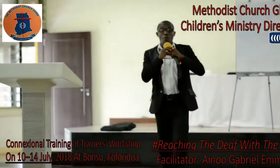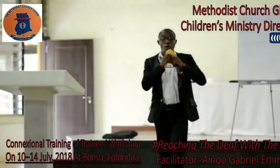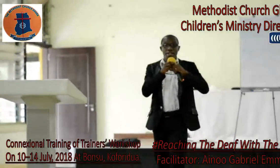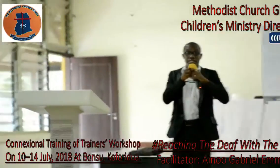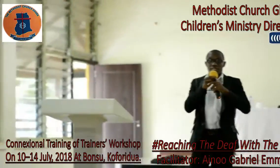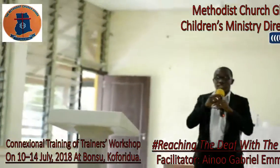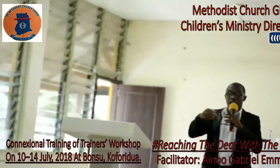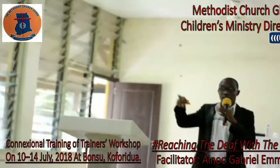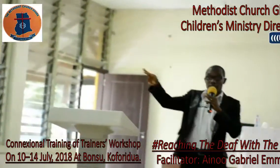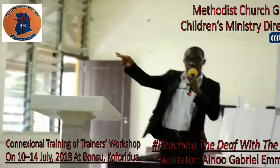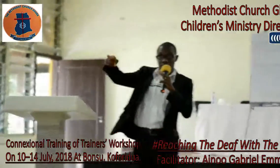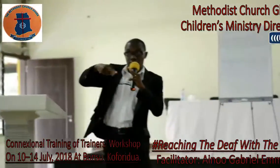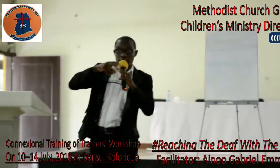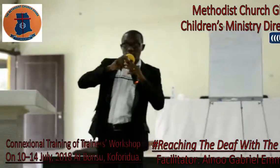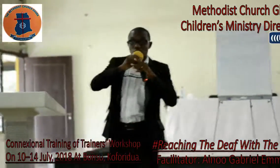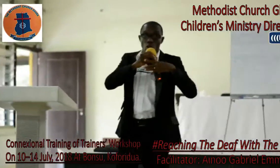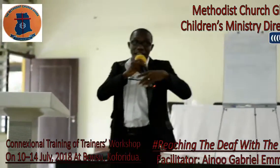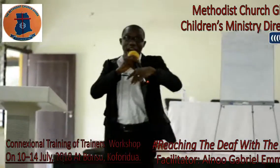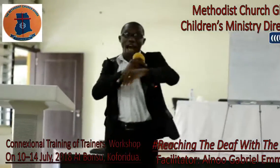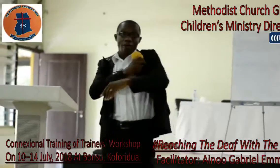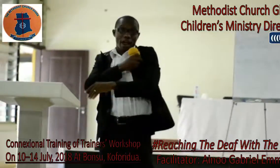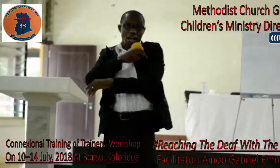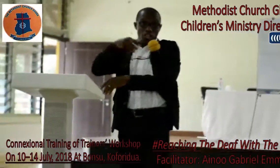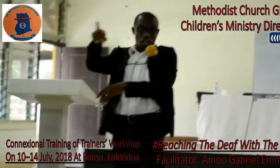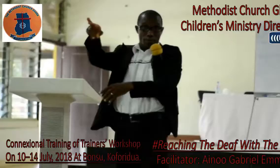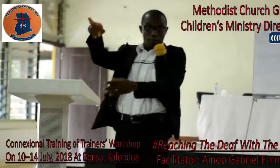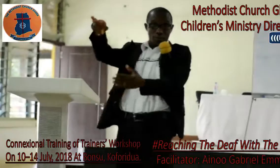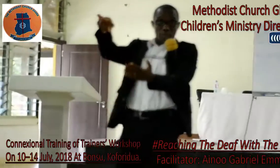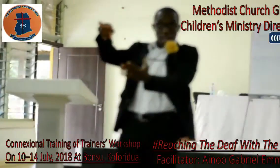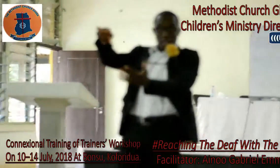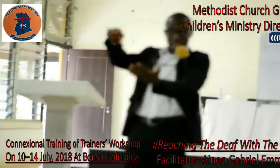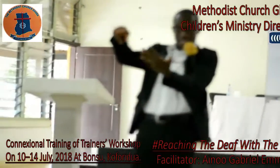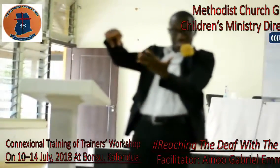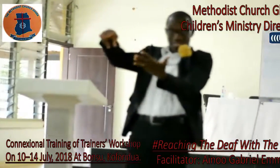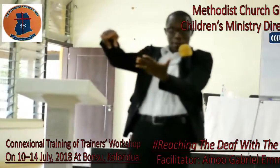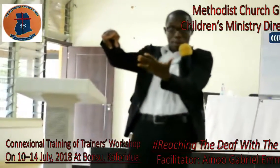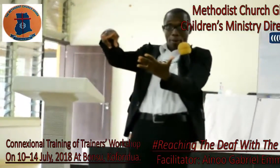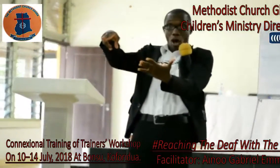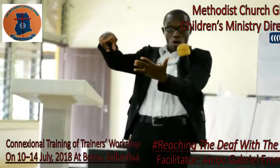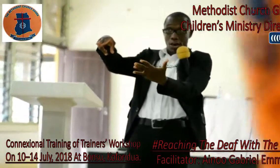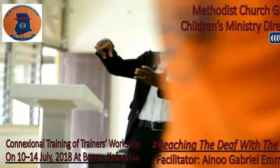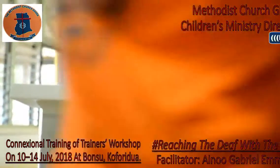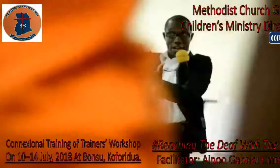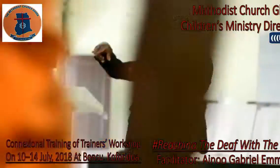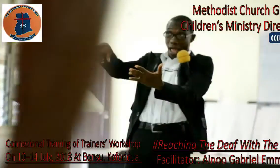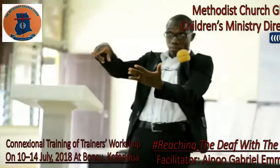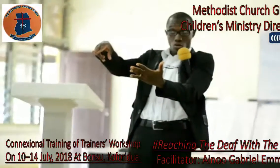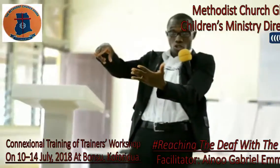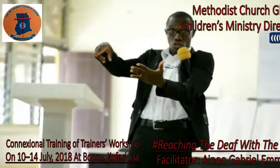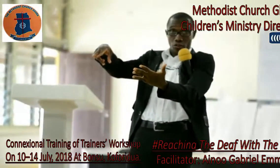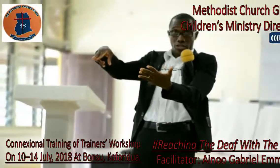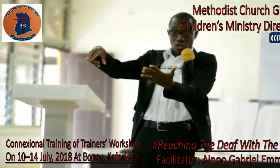read as thus. So the R handshake. And then this is the paper or the book or the Bible we want to read.